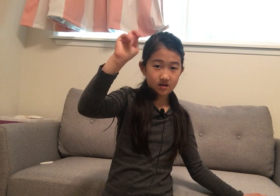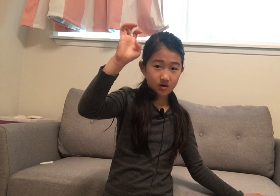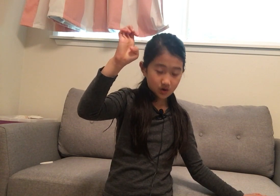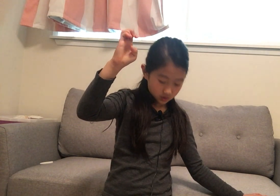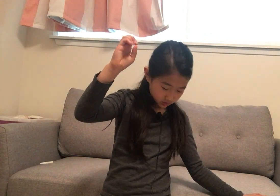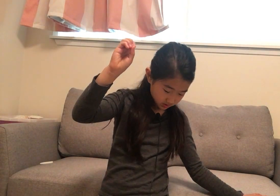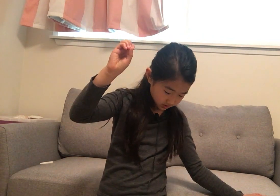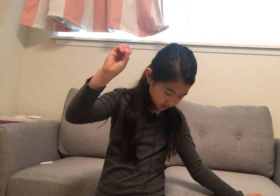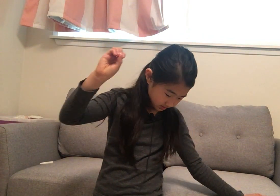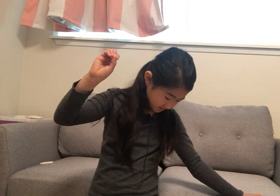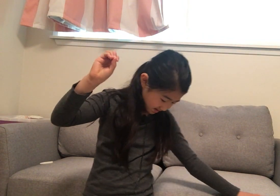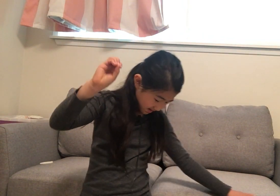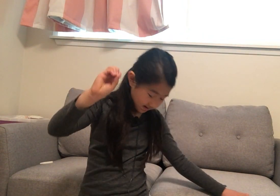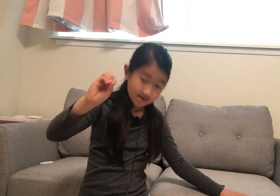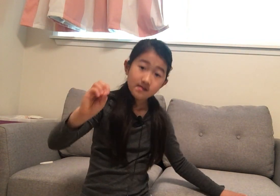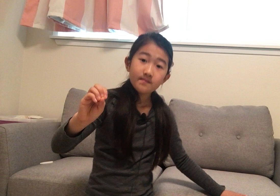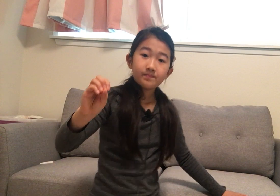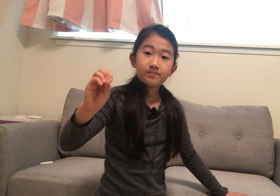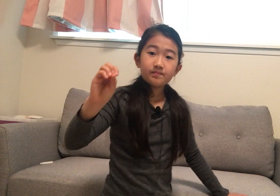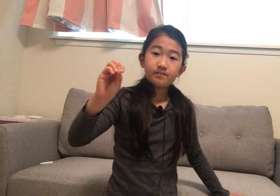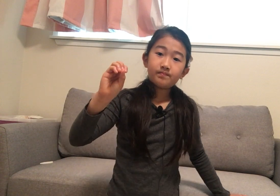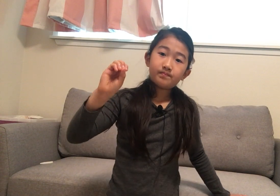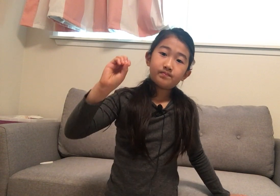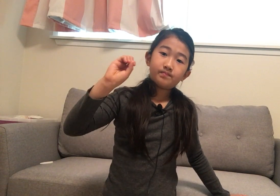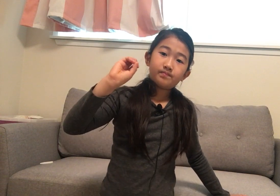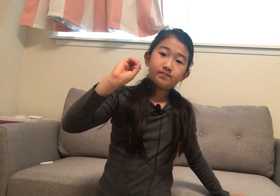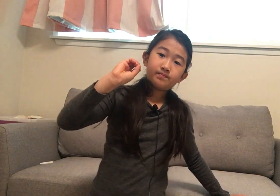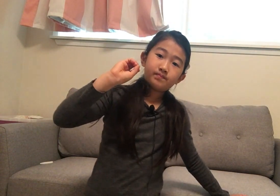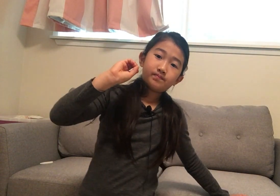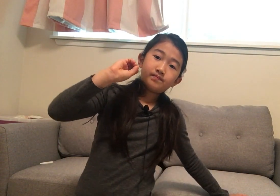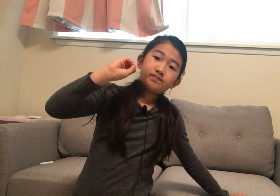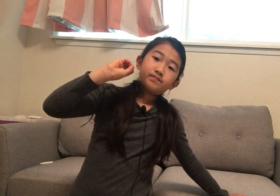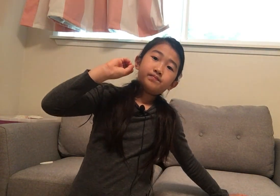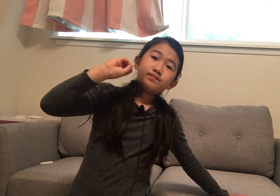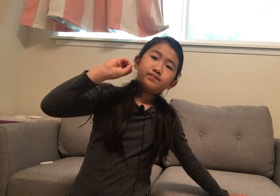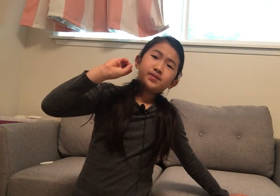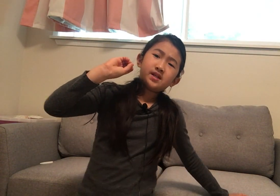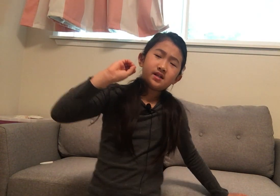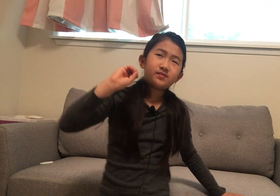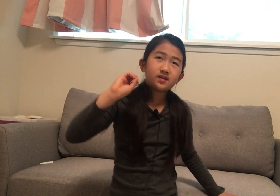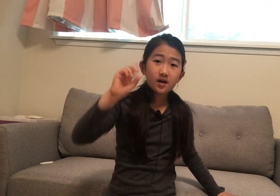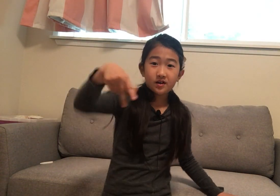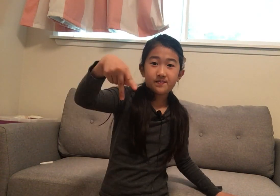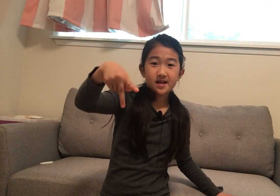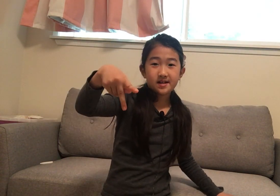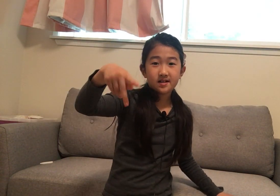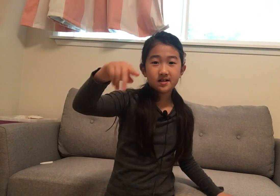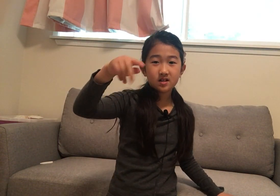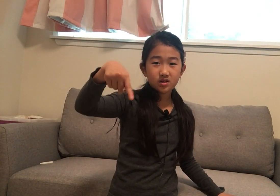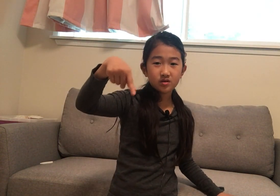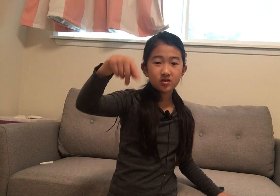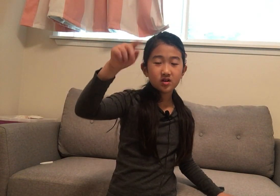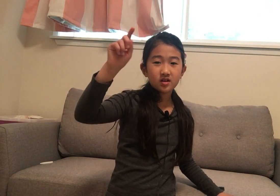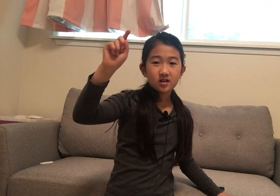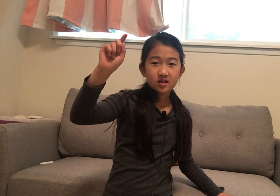o p what's oh yeah p q r